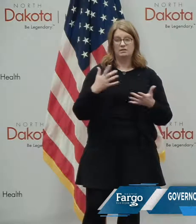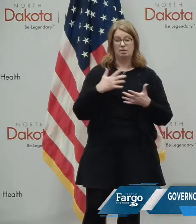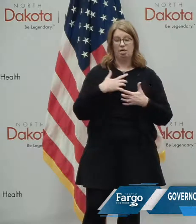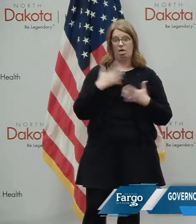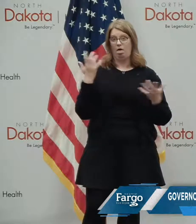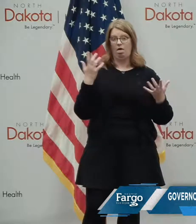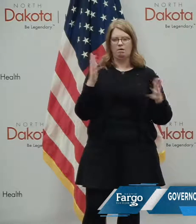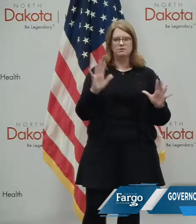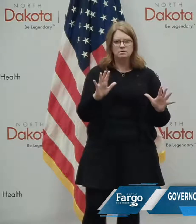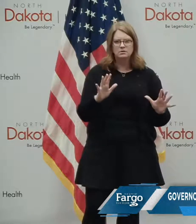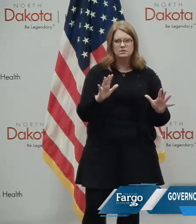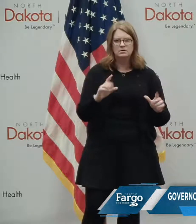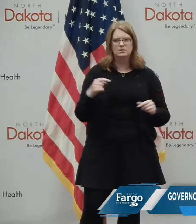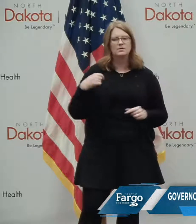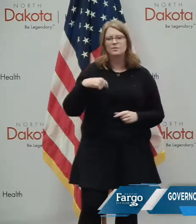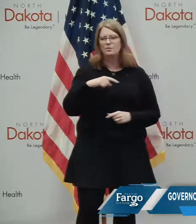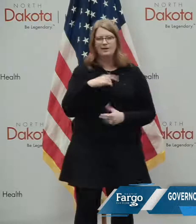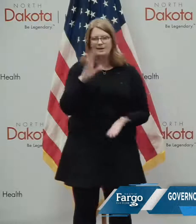the fact that we had never